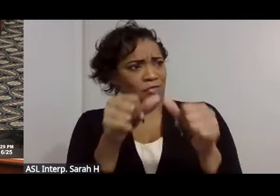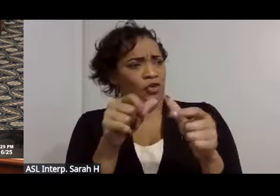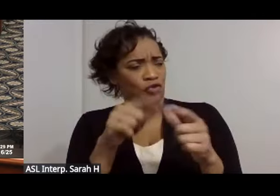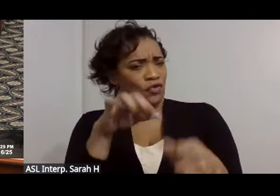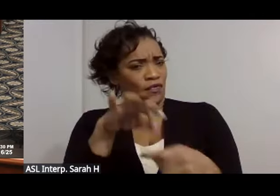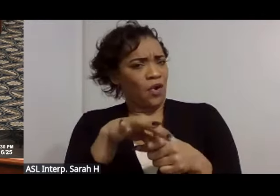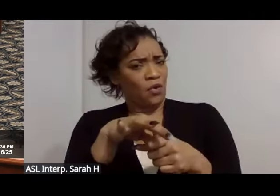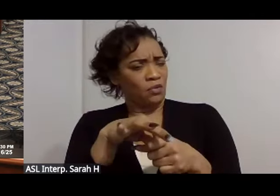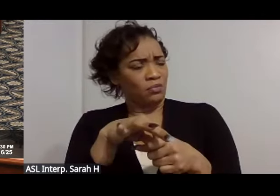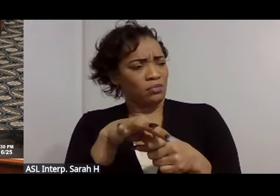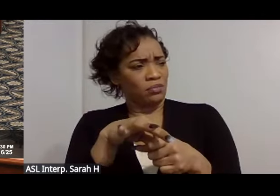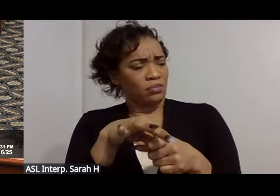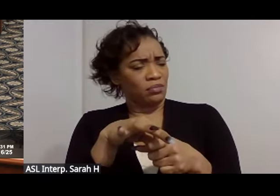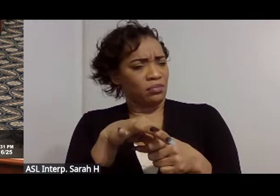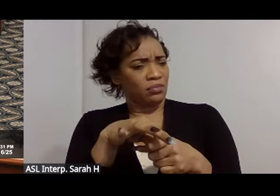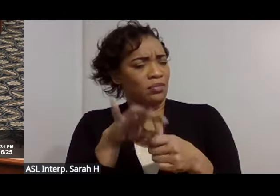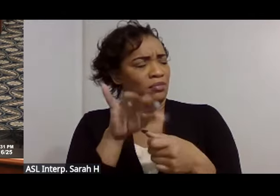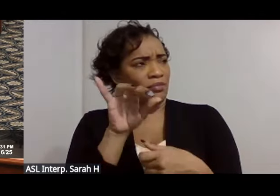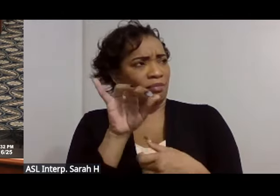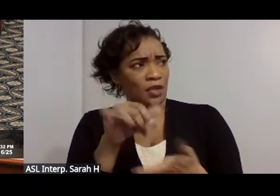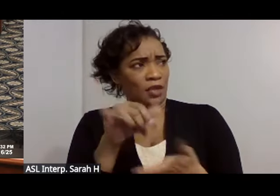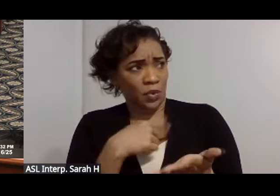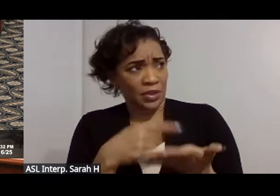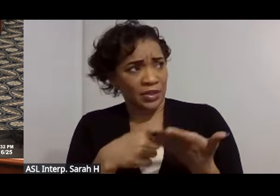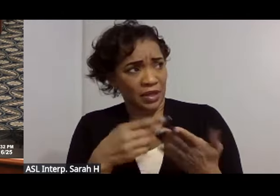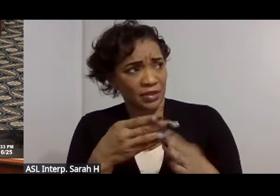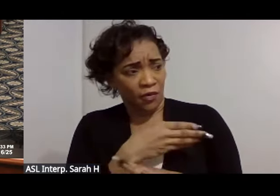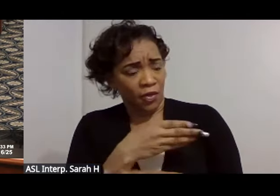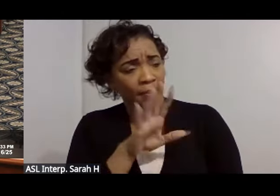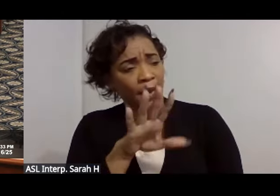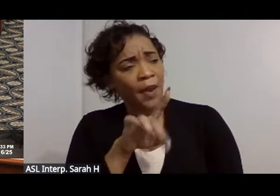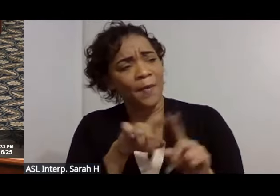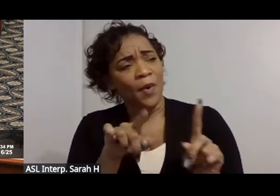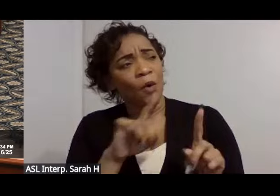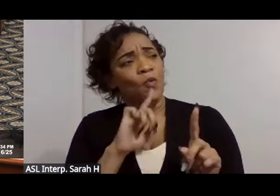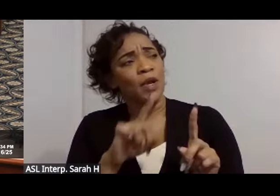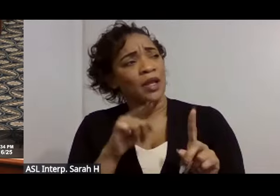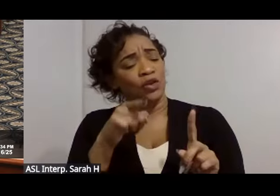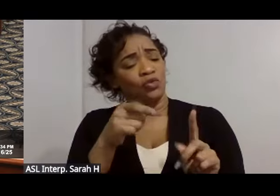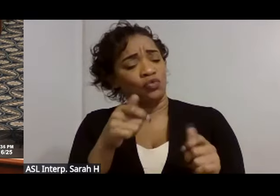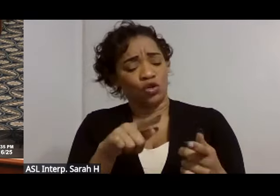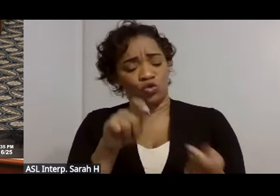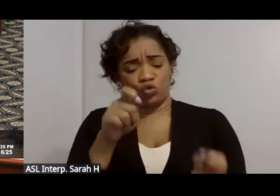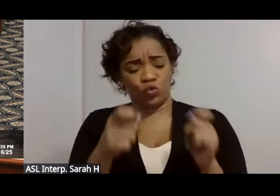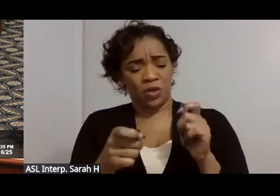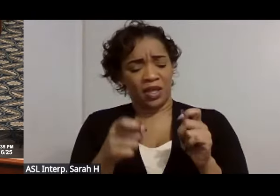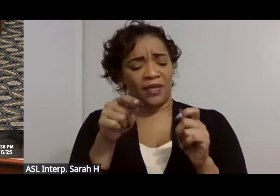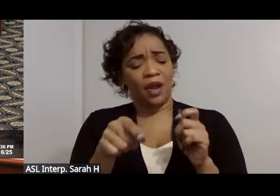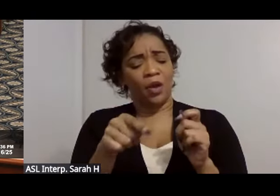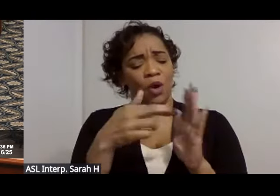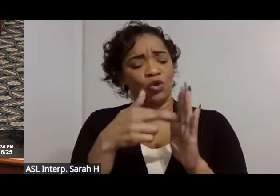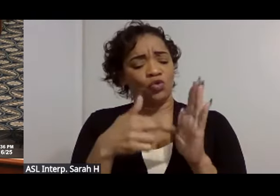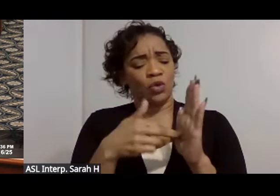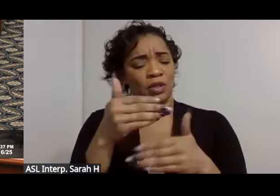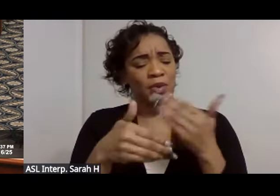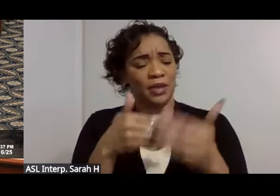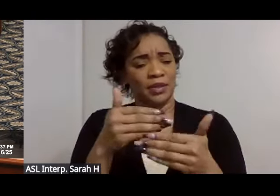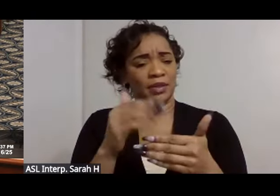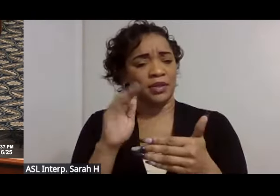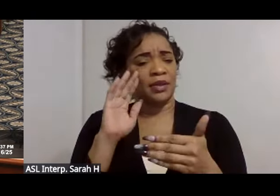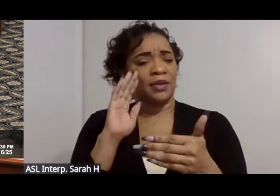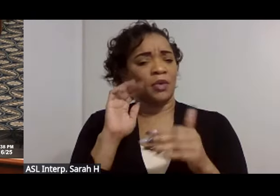earlier. But what we're getting at here is a tweak to the registration process that is a potential inconsistency with